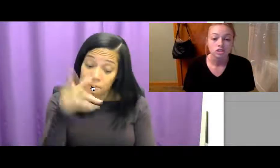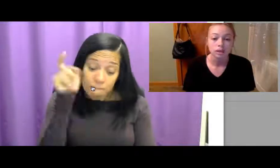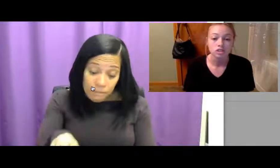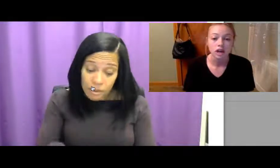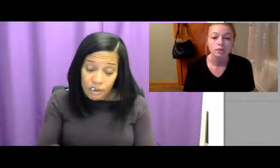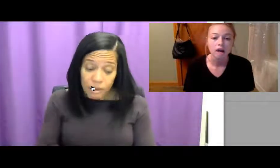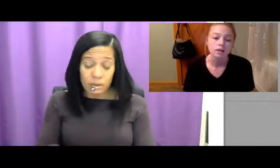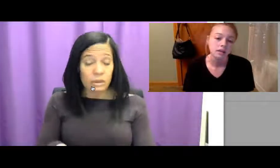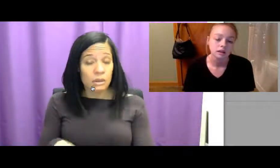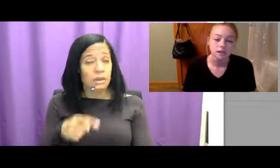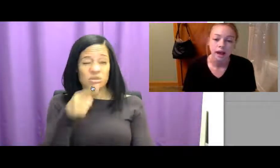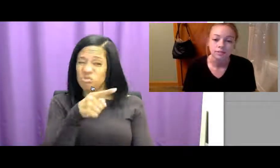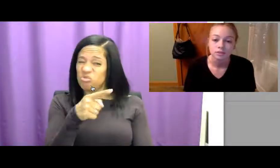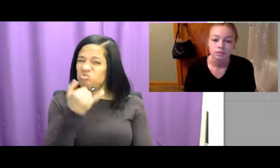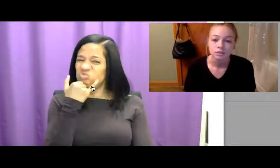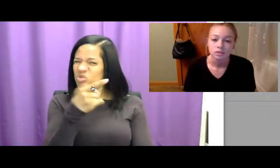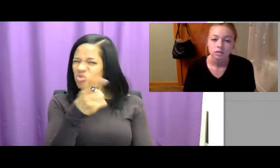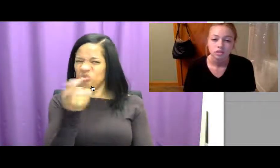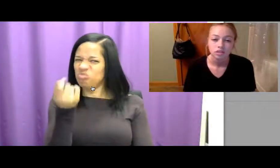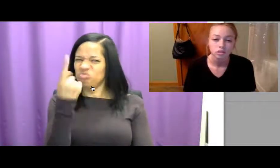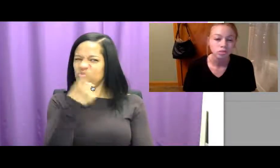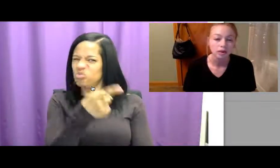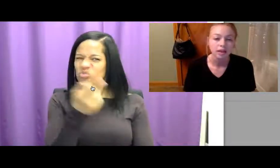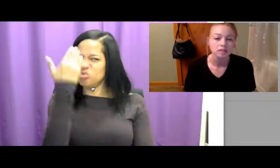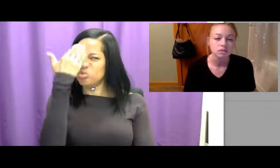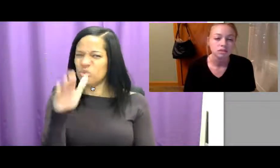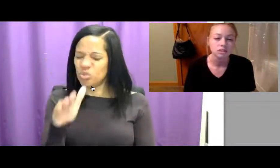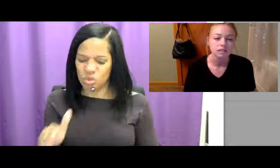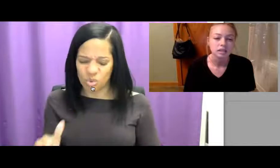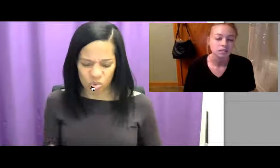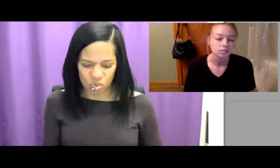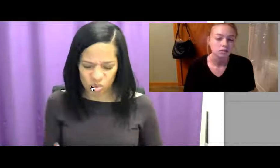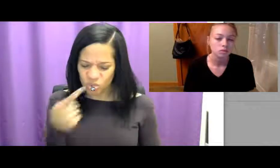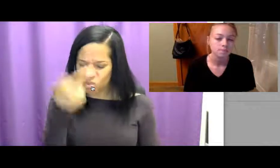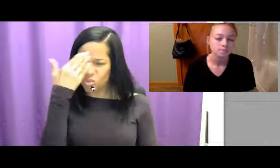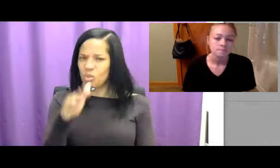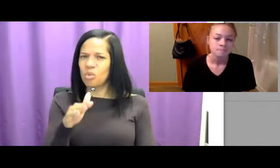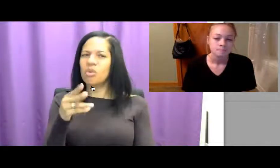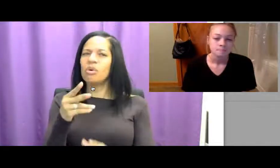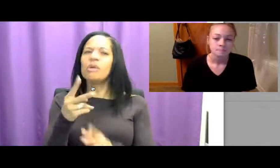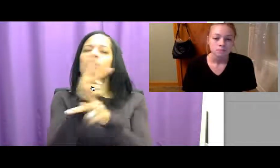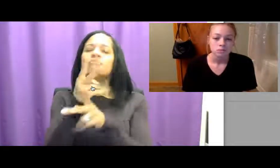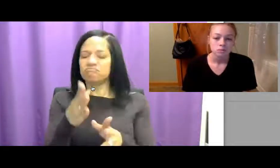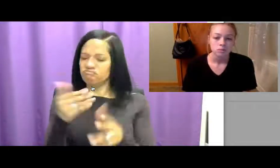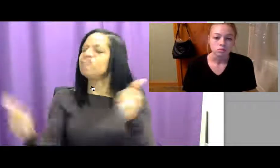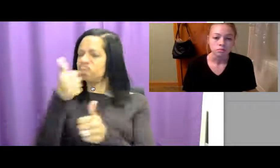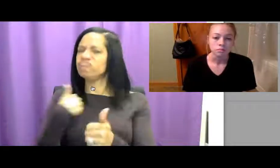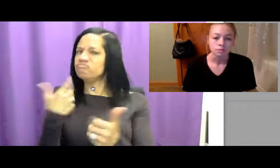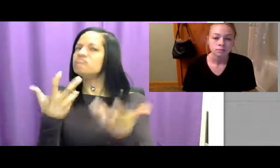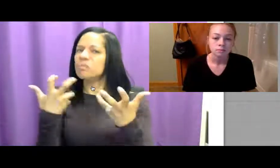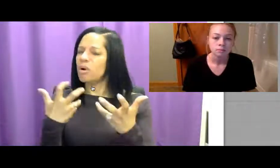talk to your manager. I will come in there if I have to. You're wrong. I don't understand. I don't.